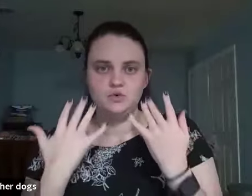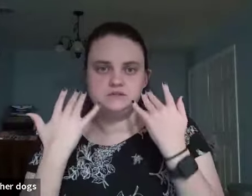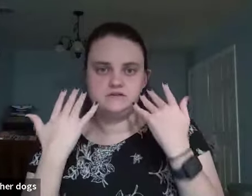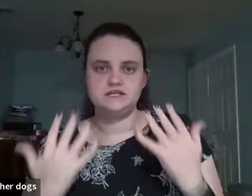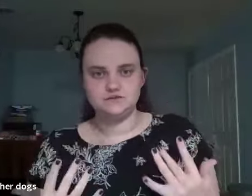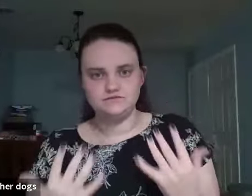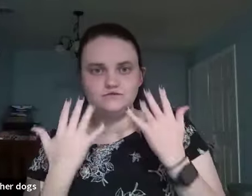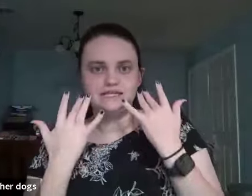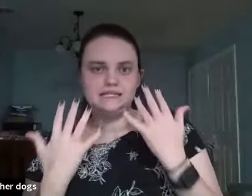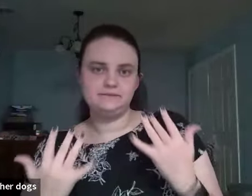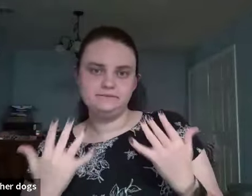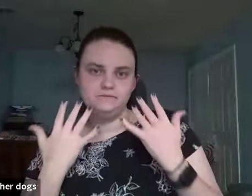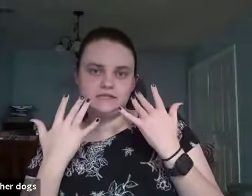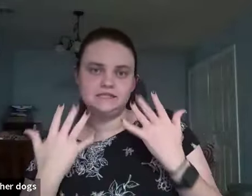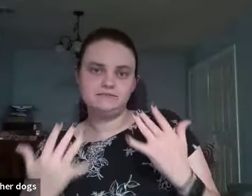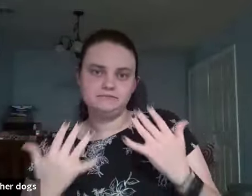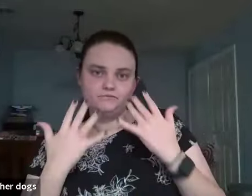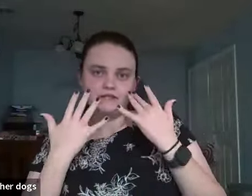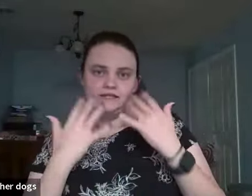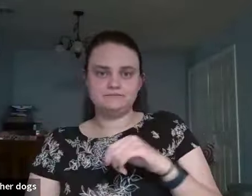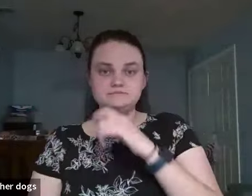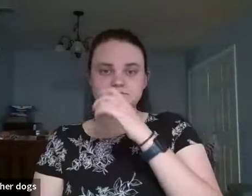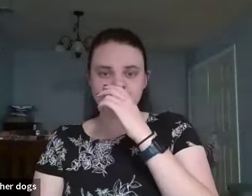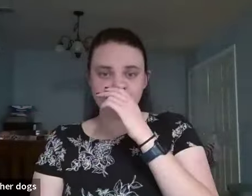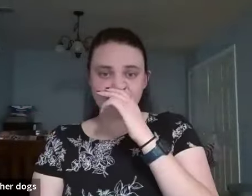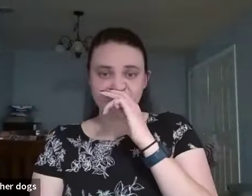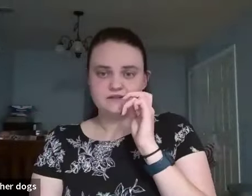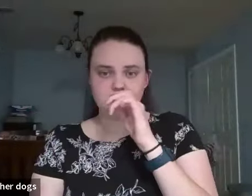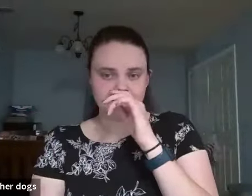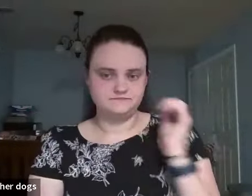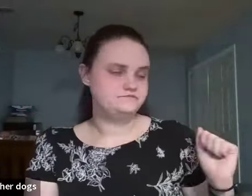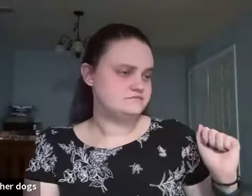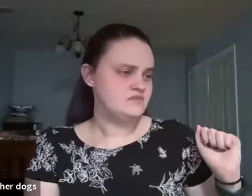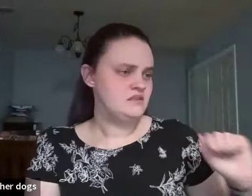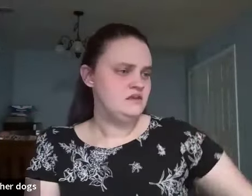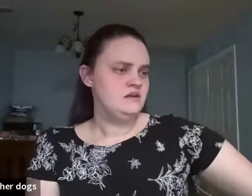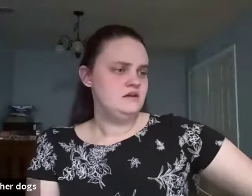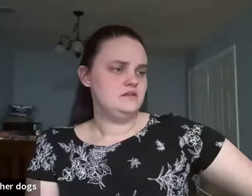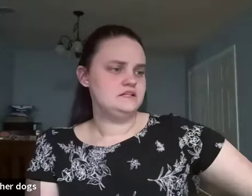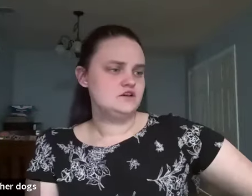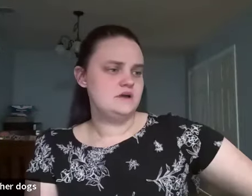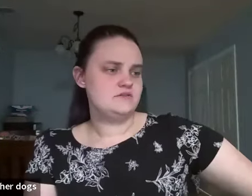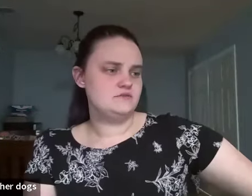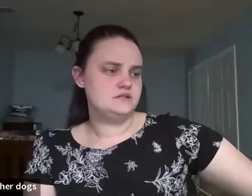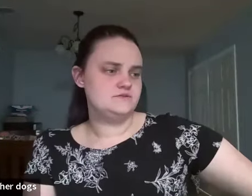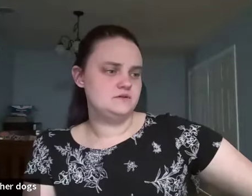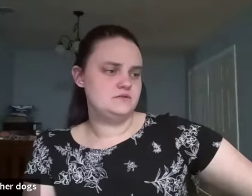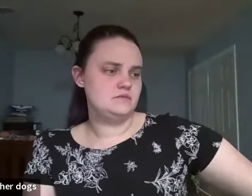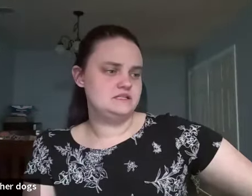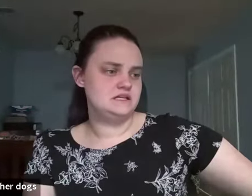towards my face. Friendly, friendly, friendly. Okay. Let's go back through these few that we